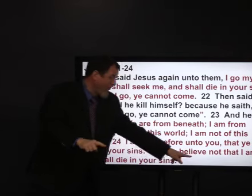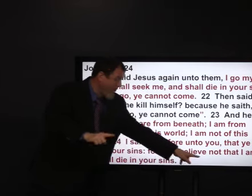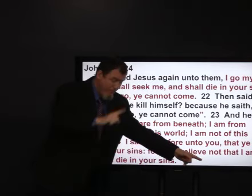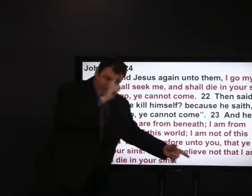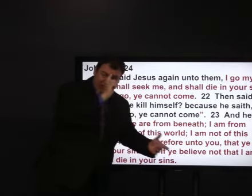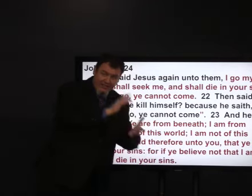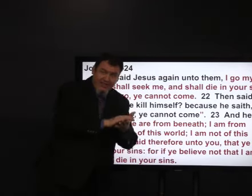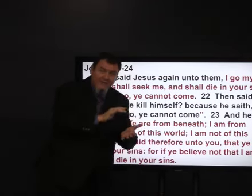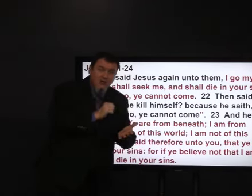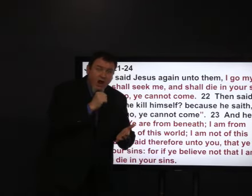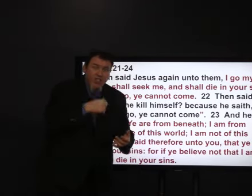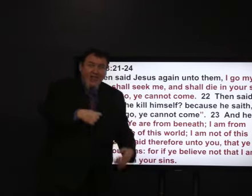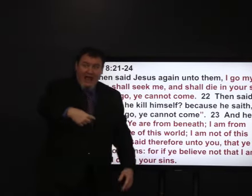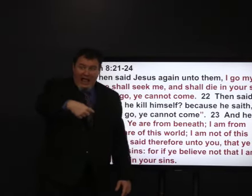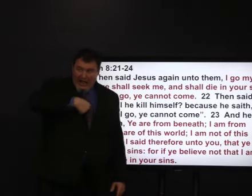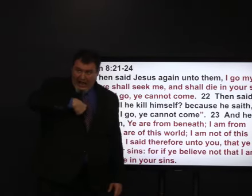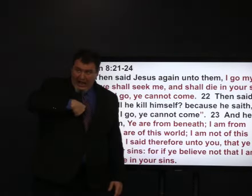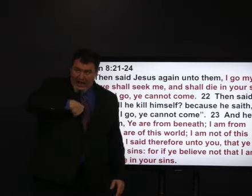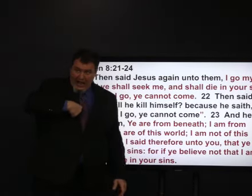if you Jews, believe not that I,